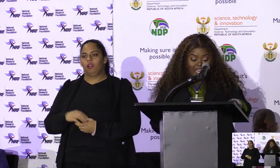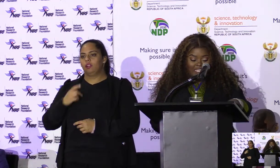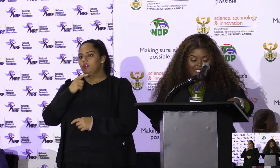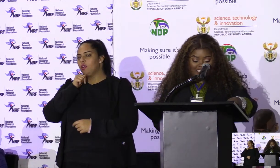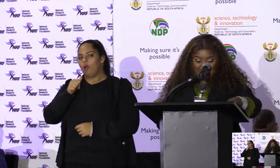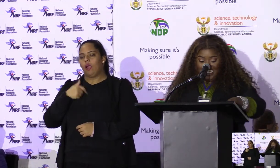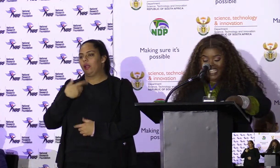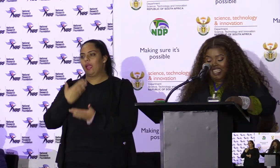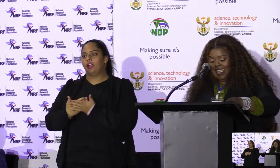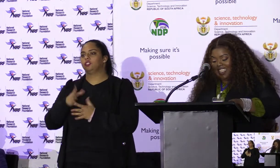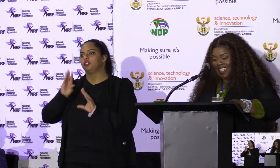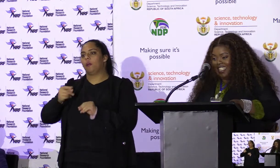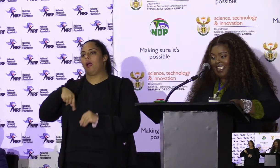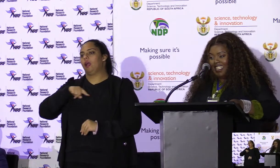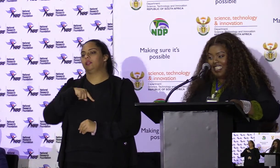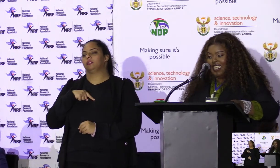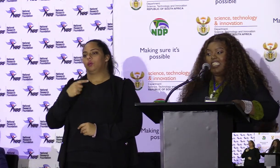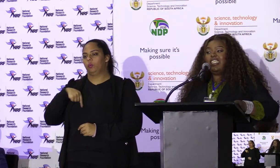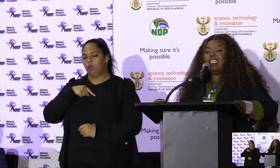Yeah.